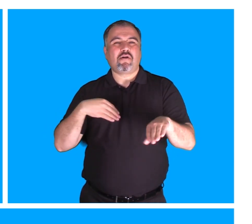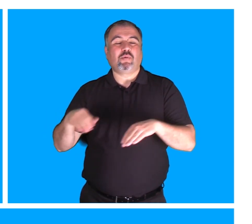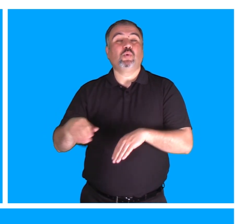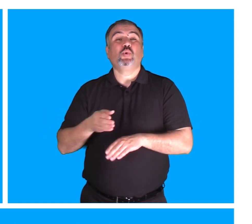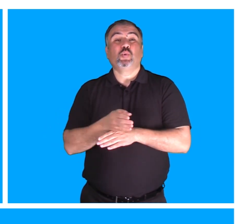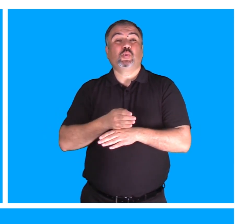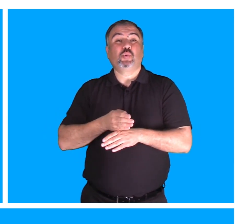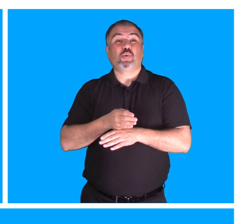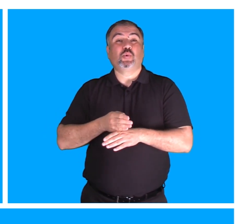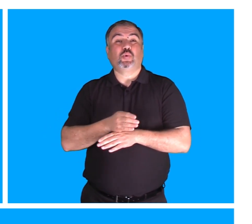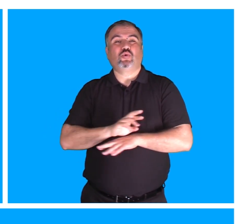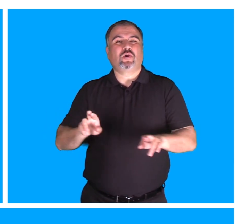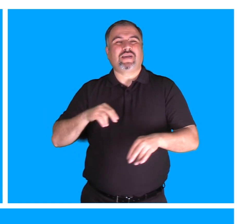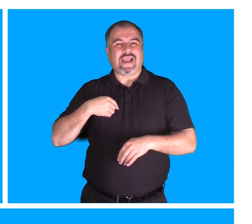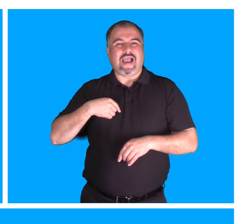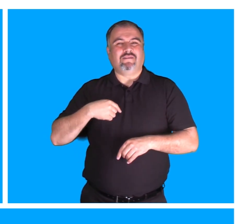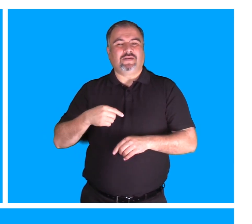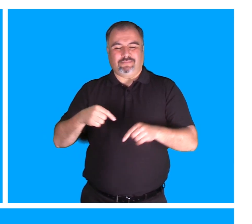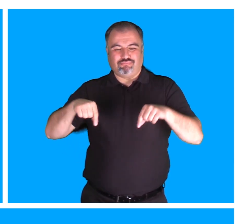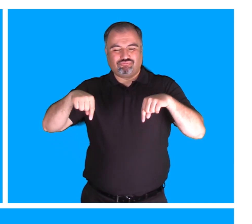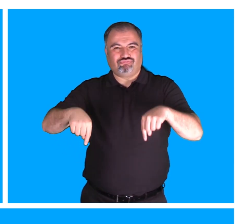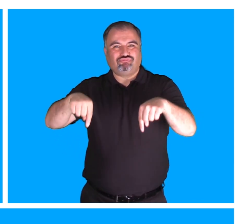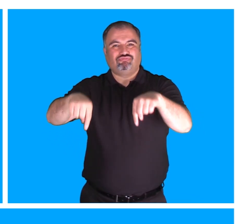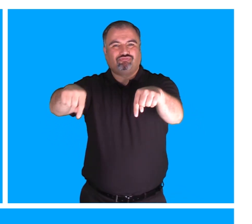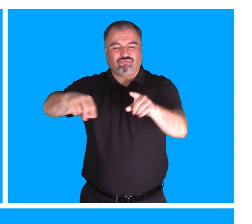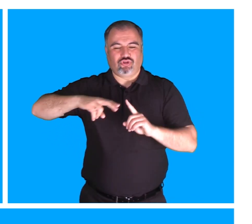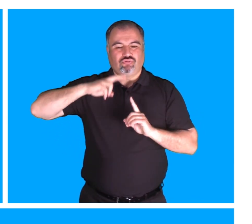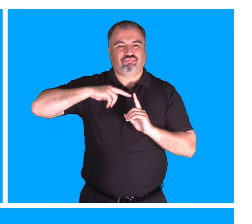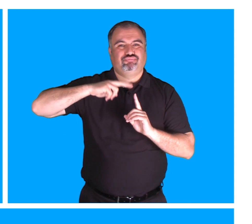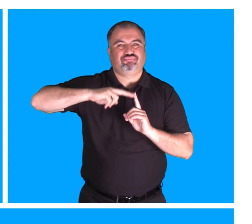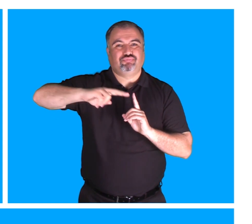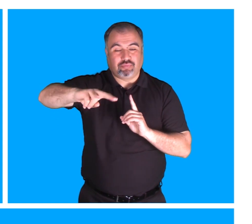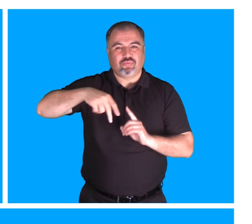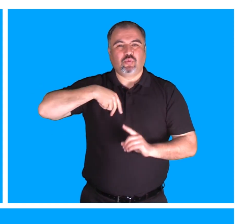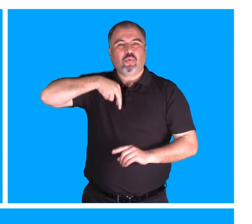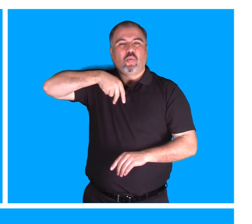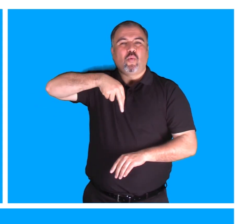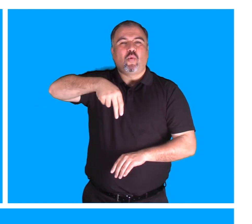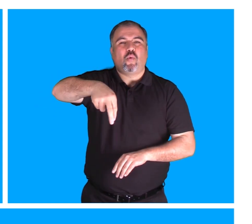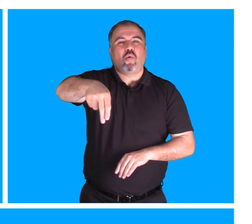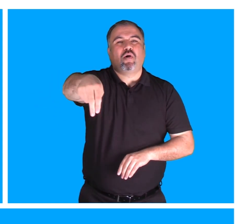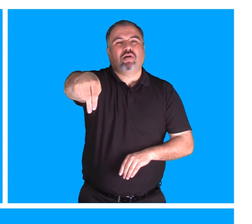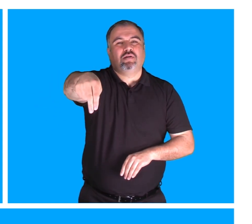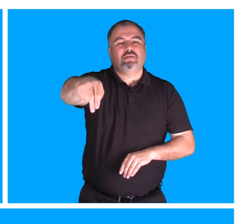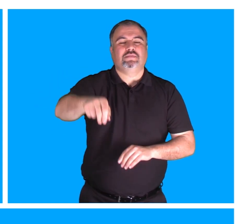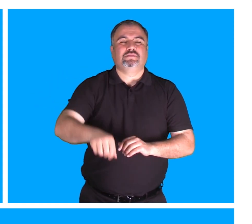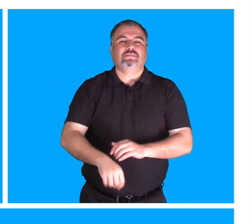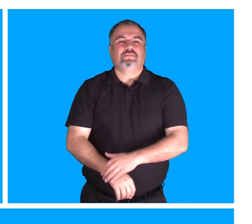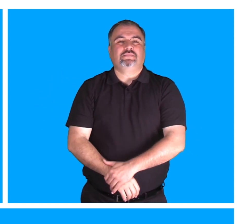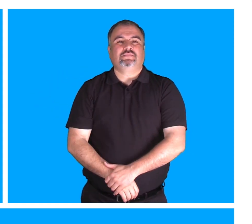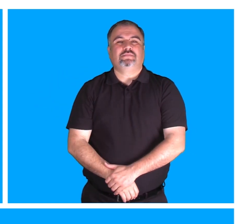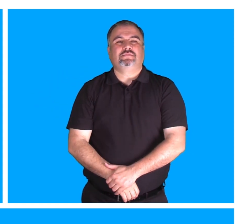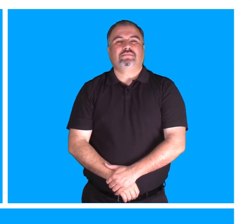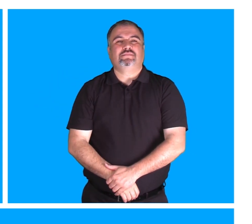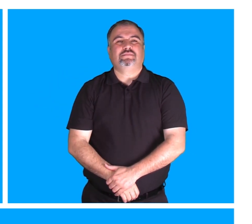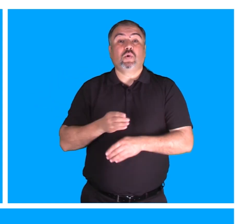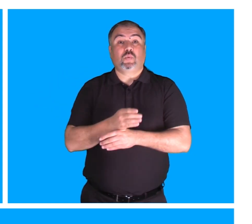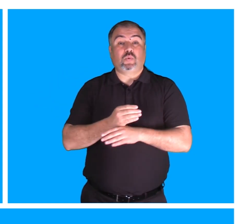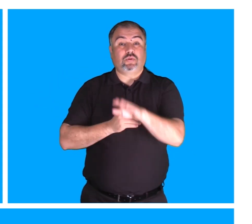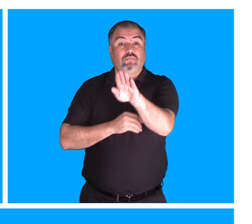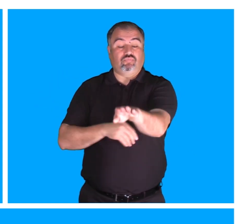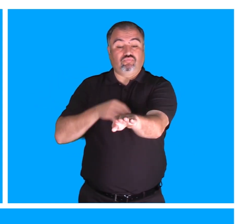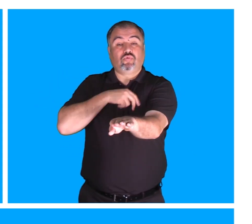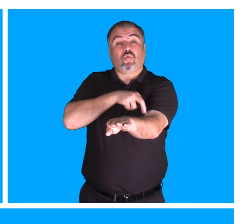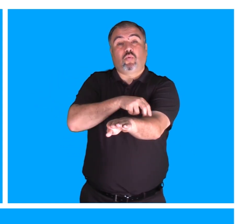I walked along the pier that was supported by wooden pilings. While on the pier, I could